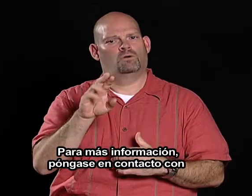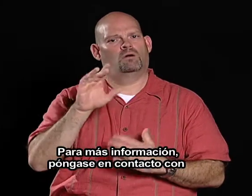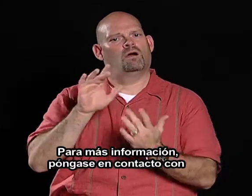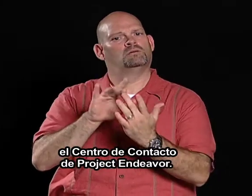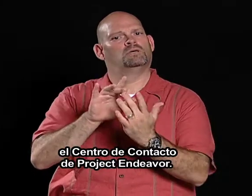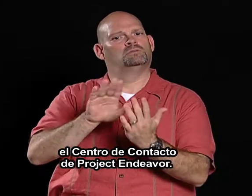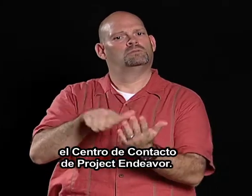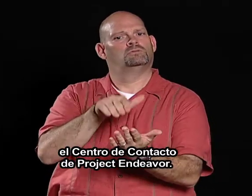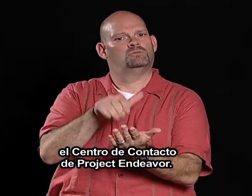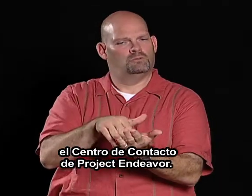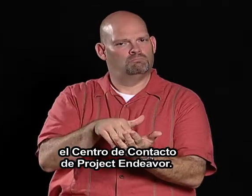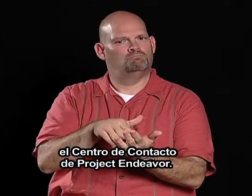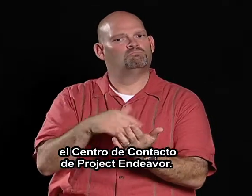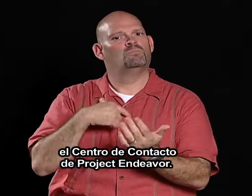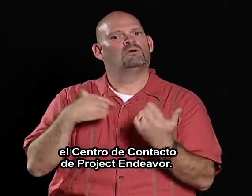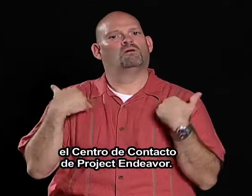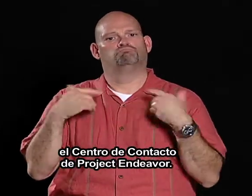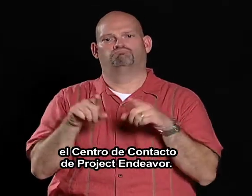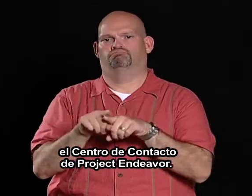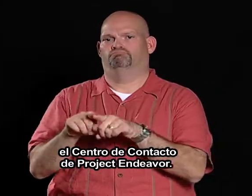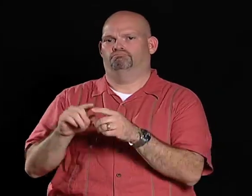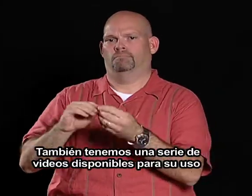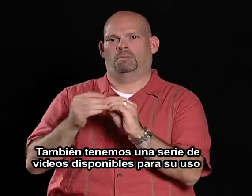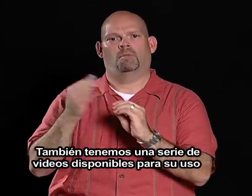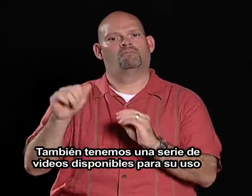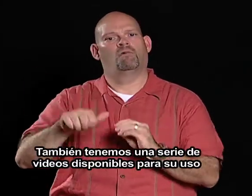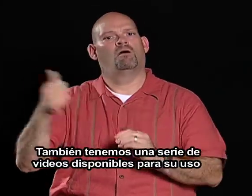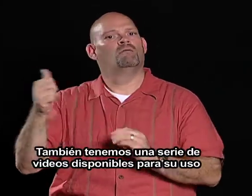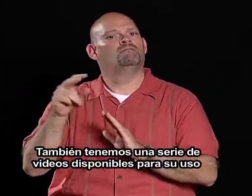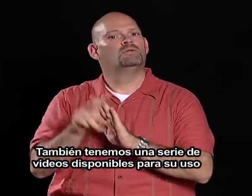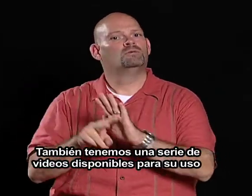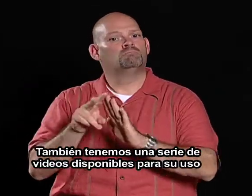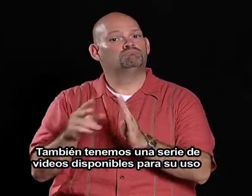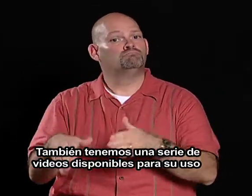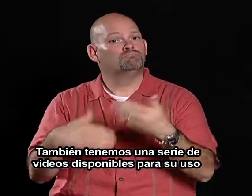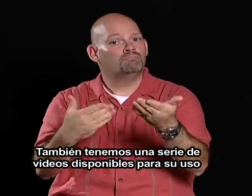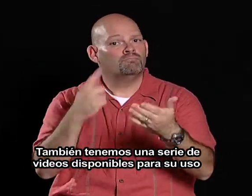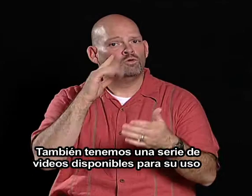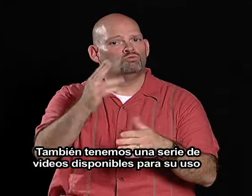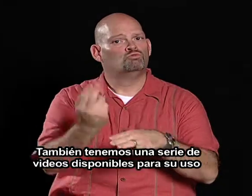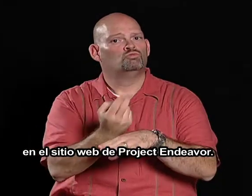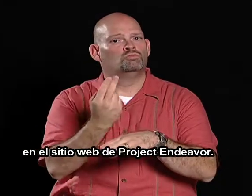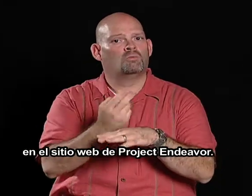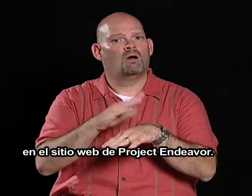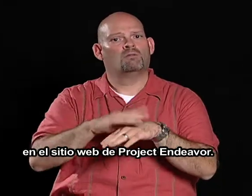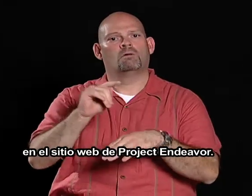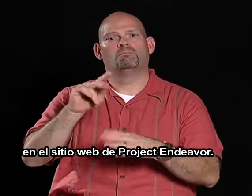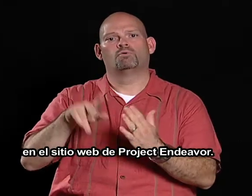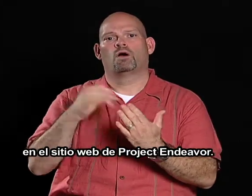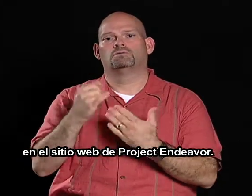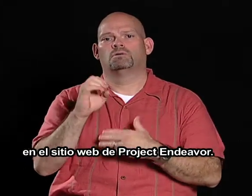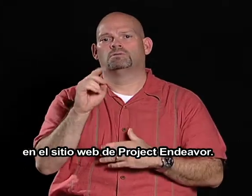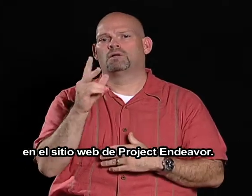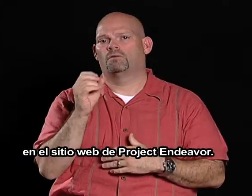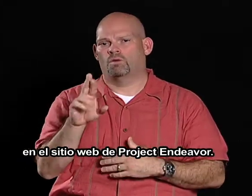the Project Endeavor Contact Center. We also have a number of other videos available for your use on the Project Endeavor